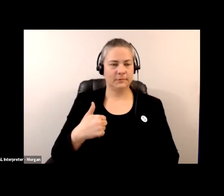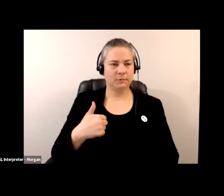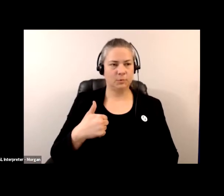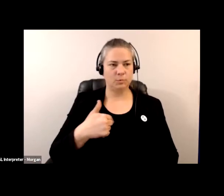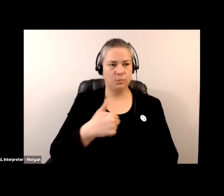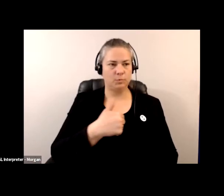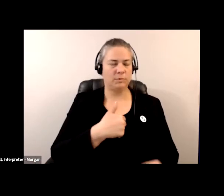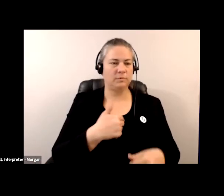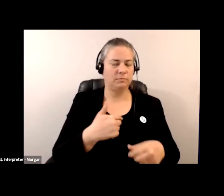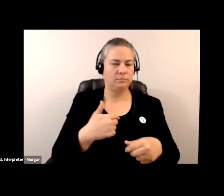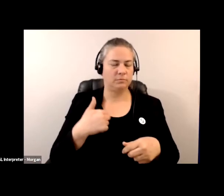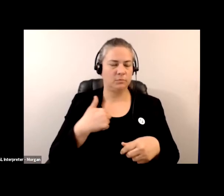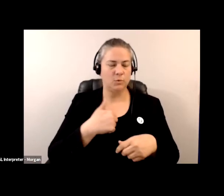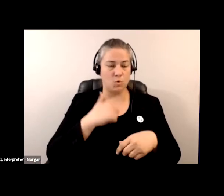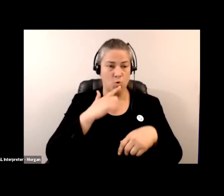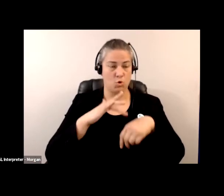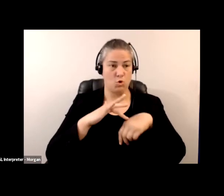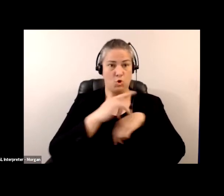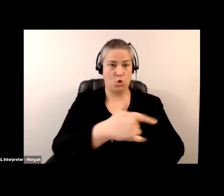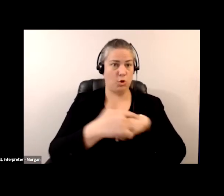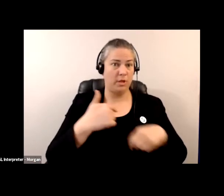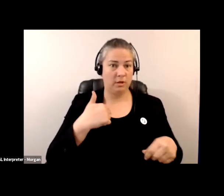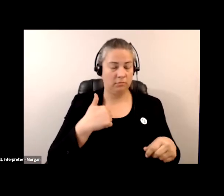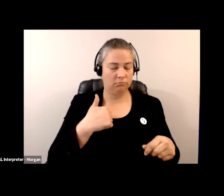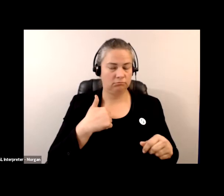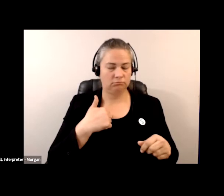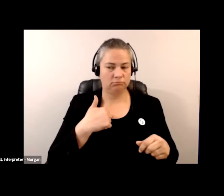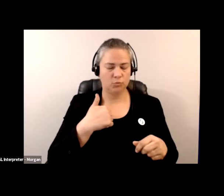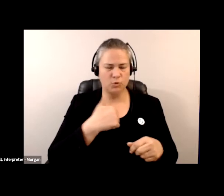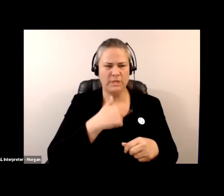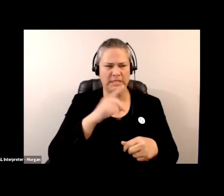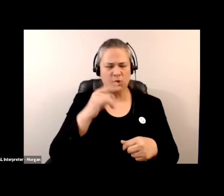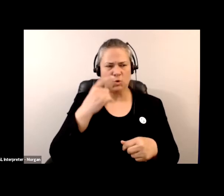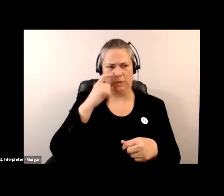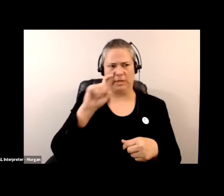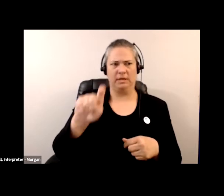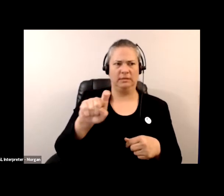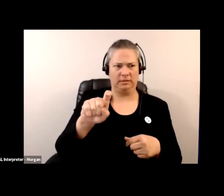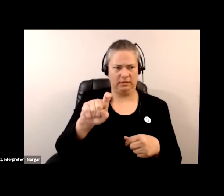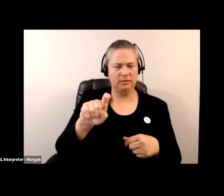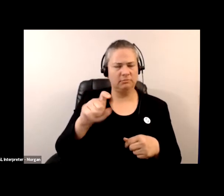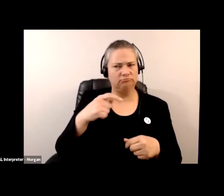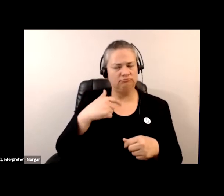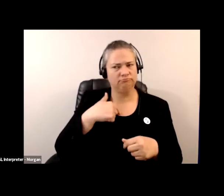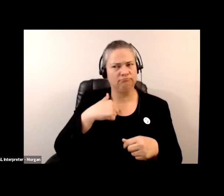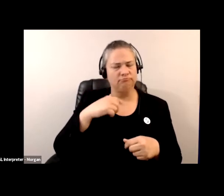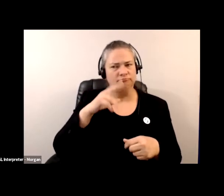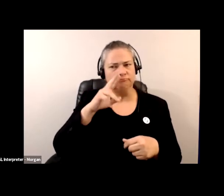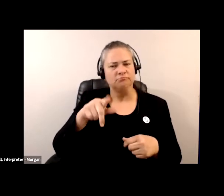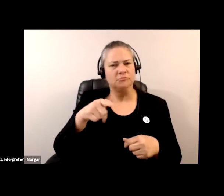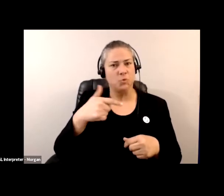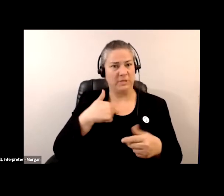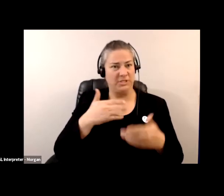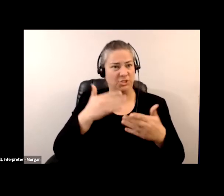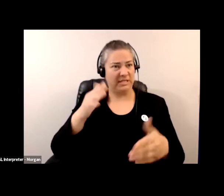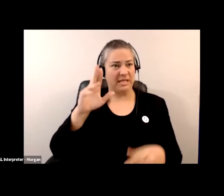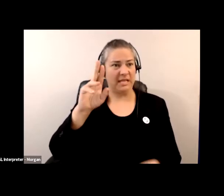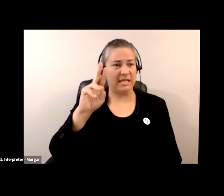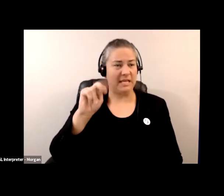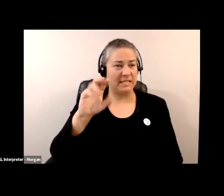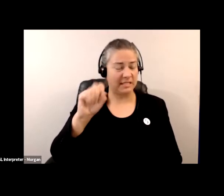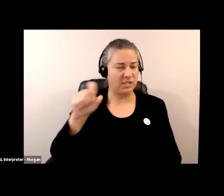made early on, we recognized that we were suggesting NCES do a lot of